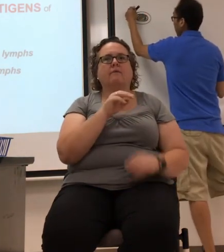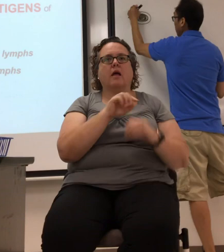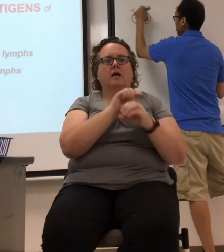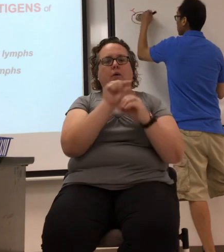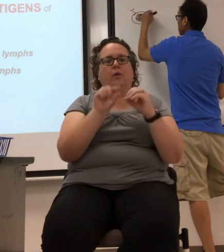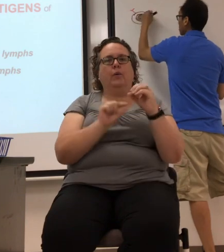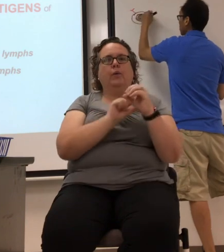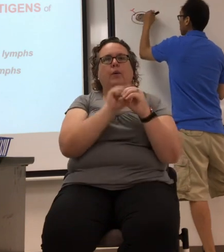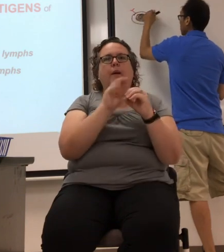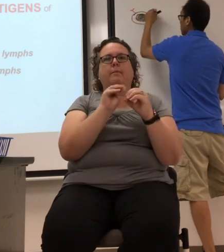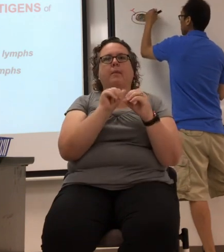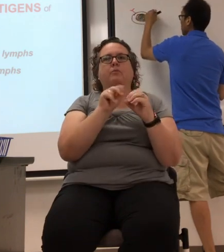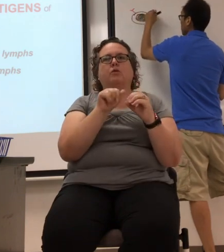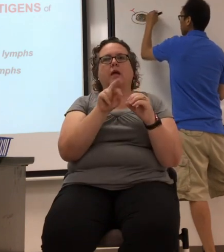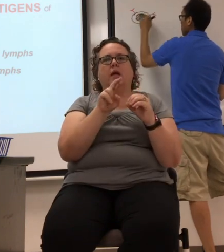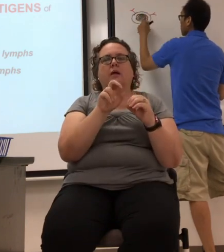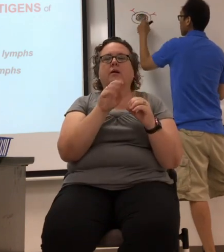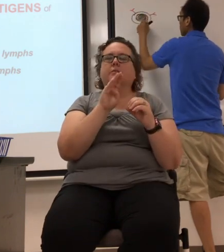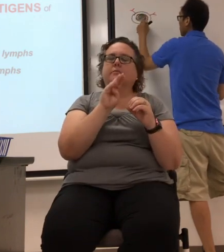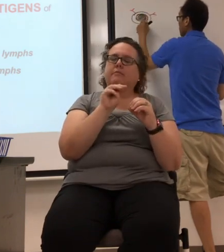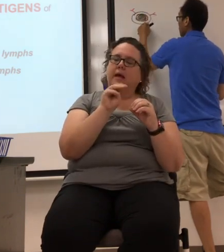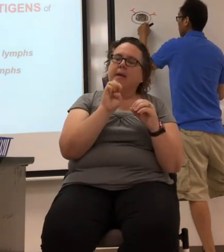membrane-bound antibodies